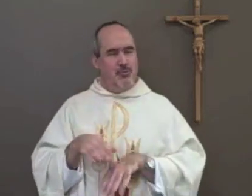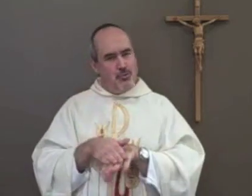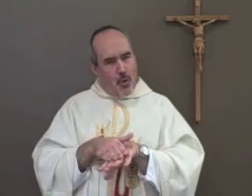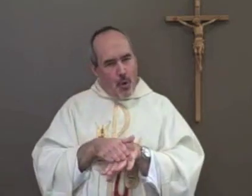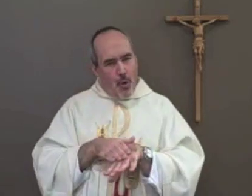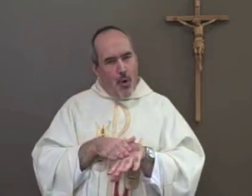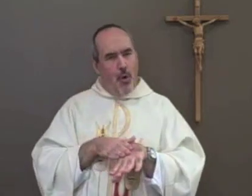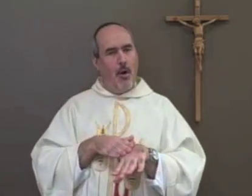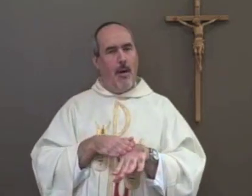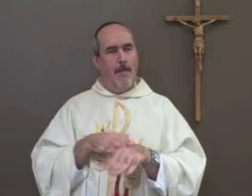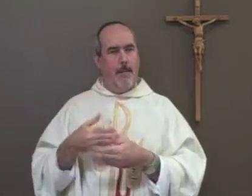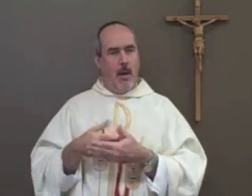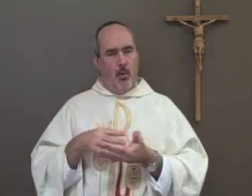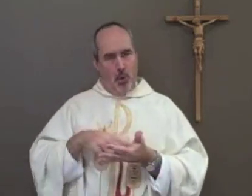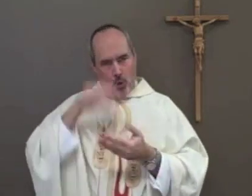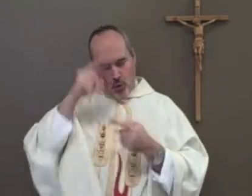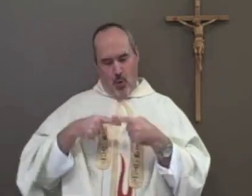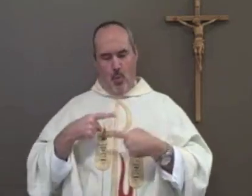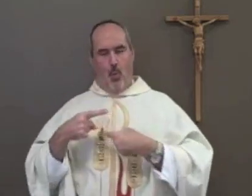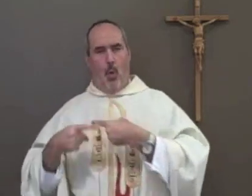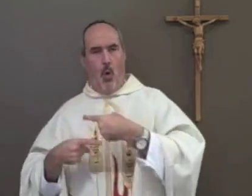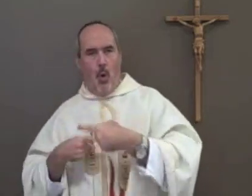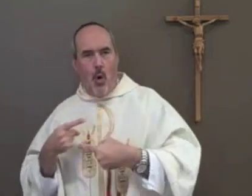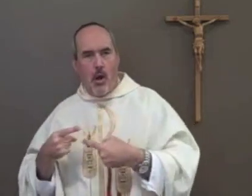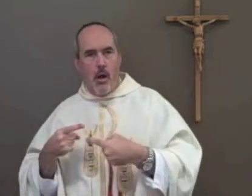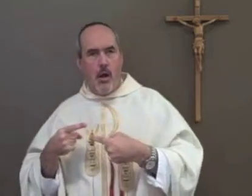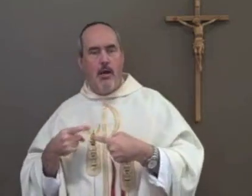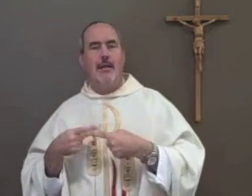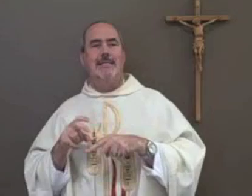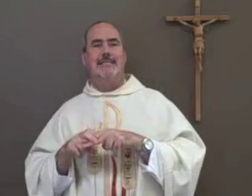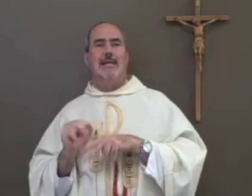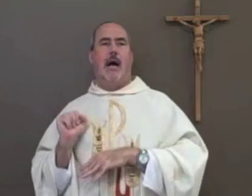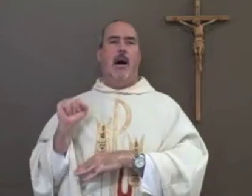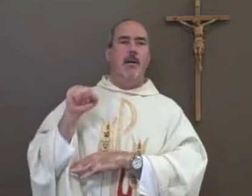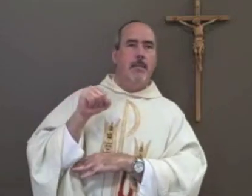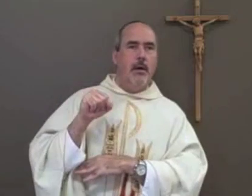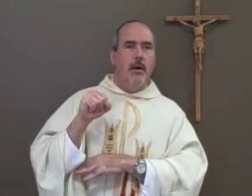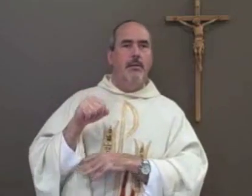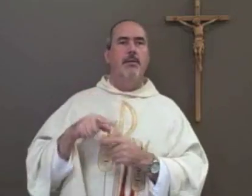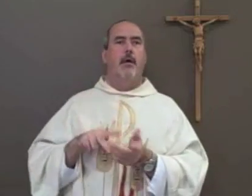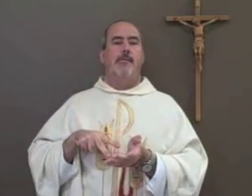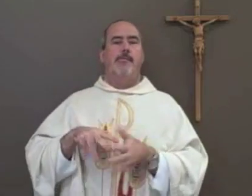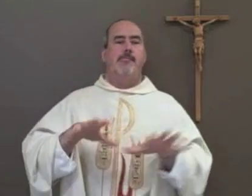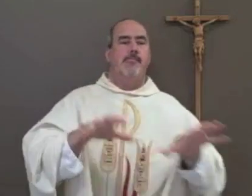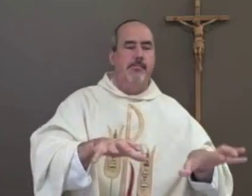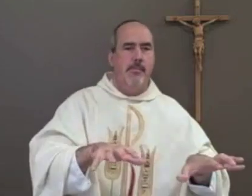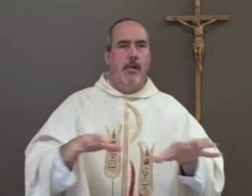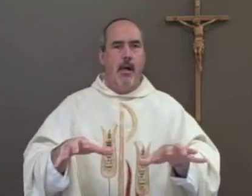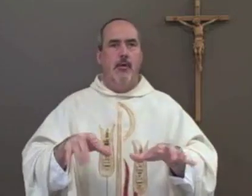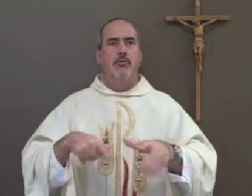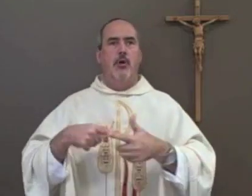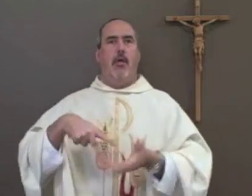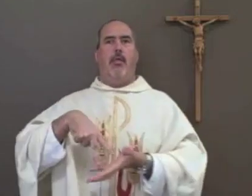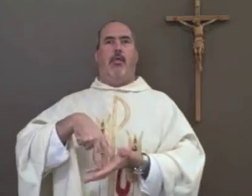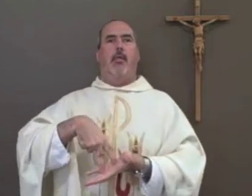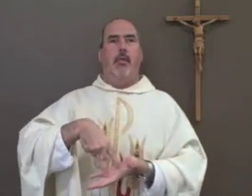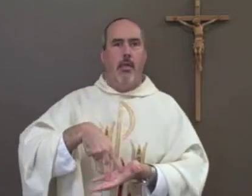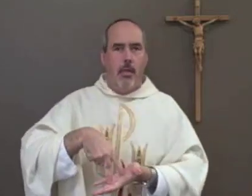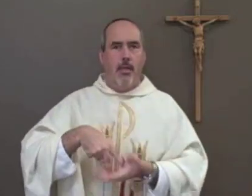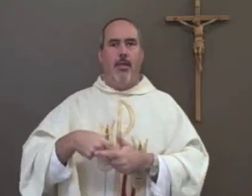walking one day. It's a slow process. They have to learn to roll. Then they have to learn to sit up. Then they have to learn to hold on to things,